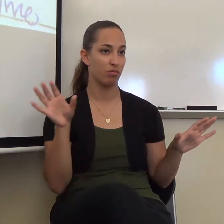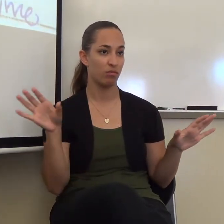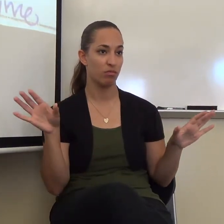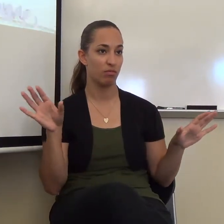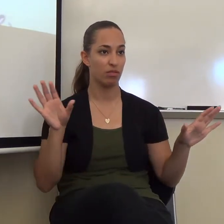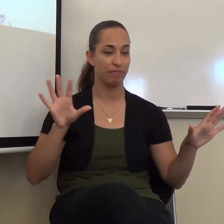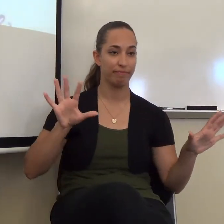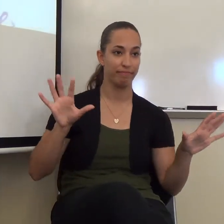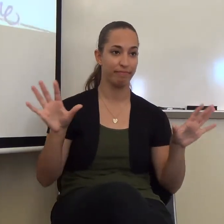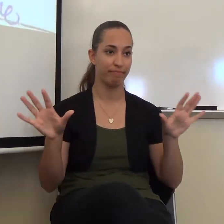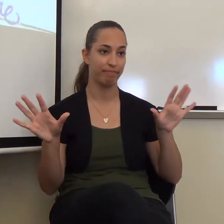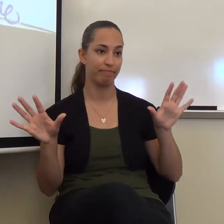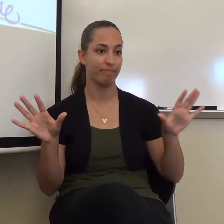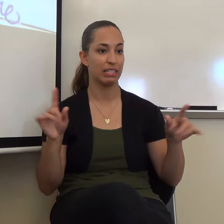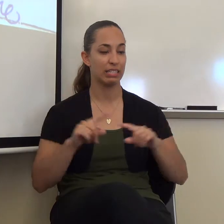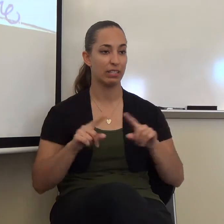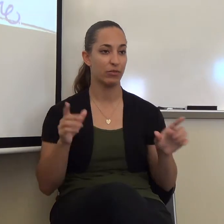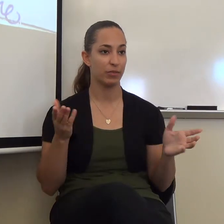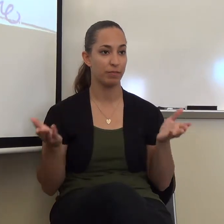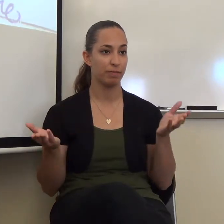part? Disa, what's going on here?